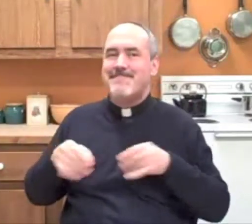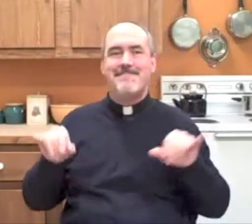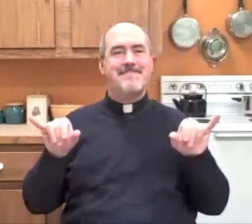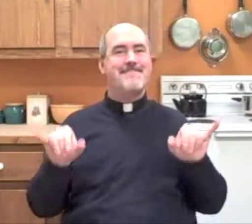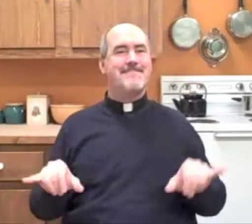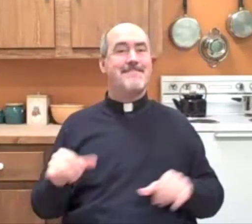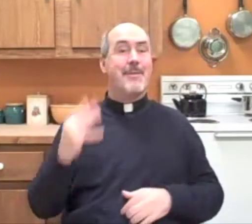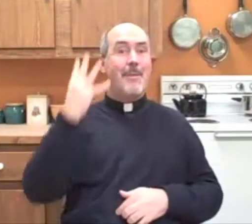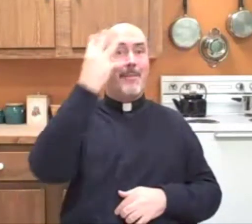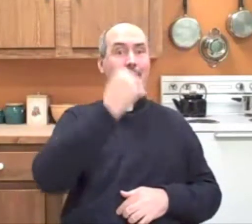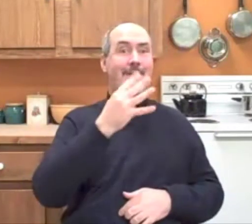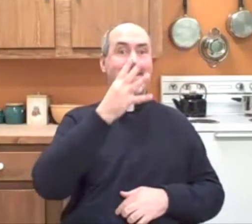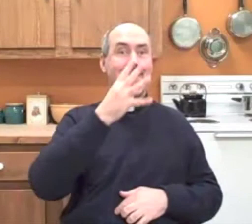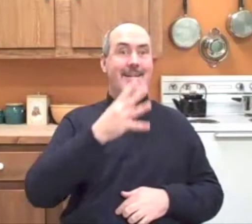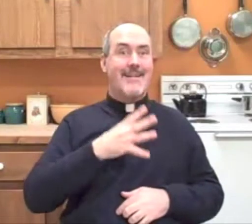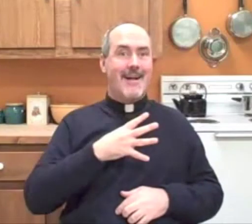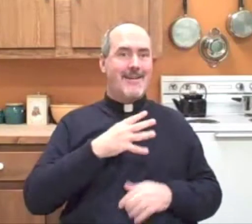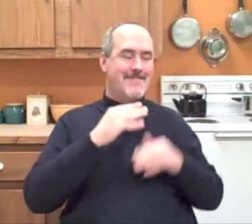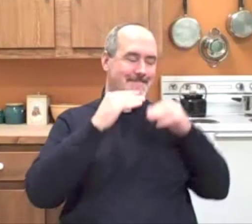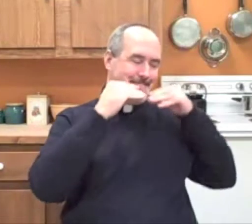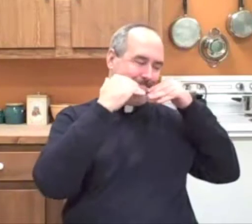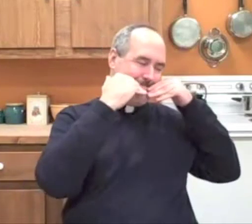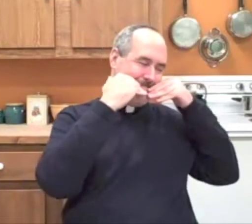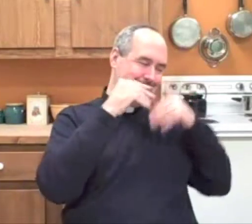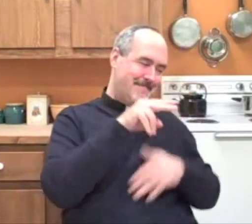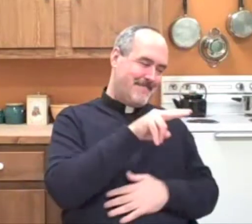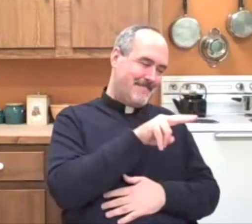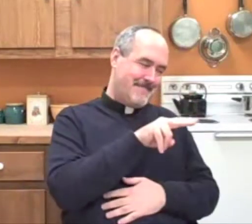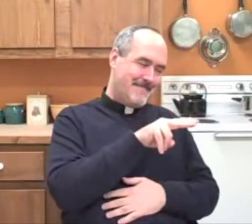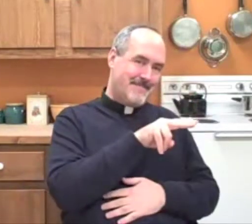me?" The beautiful lady did nothing but smile upon Benedicta.